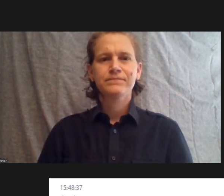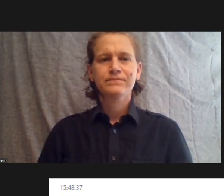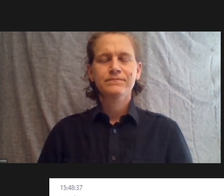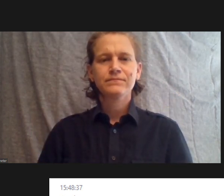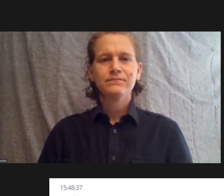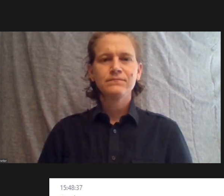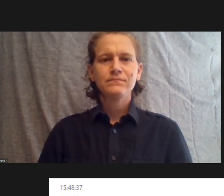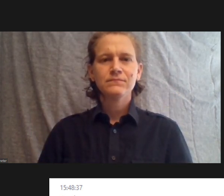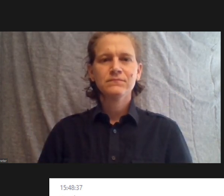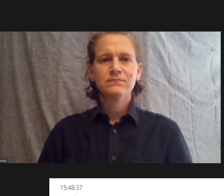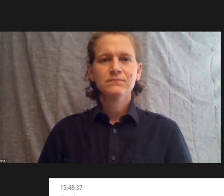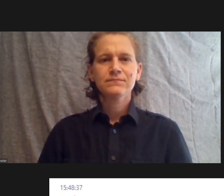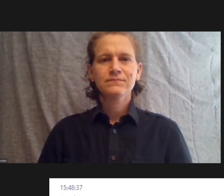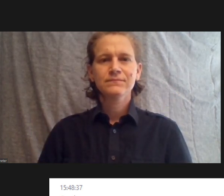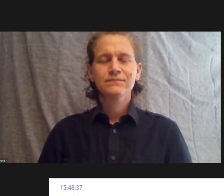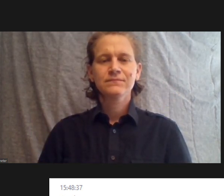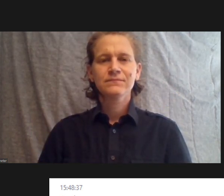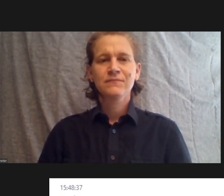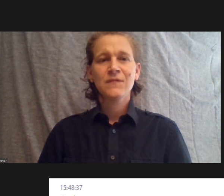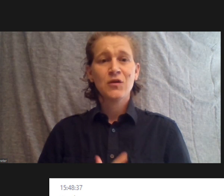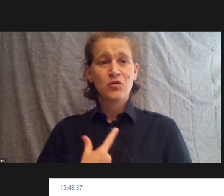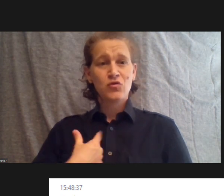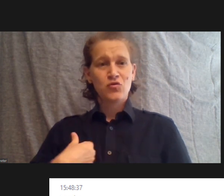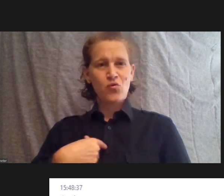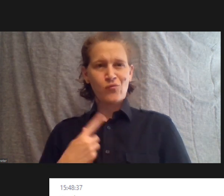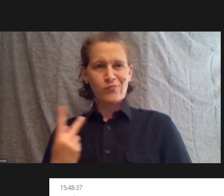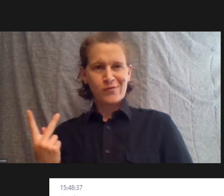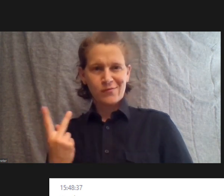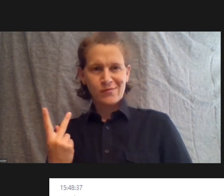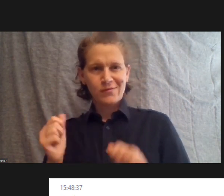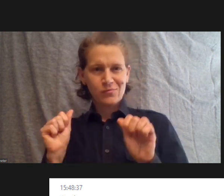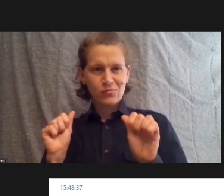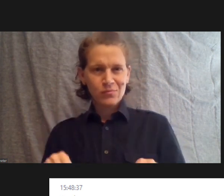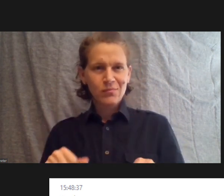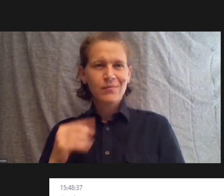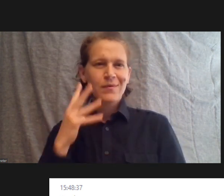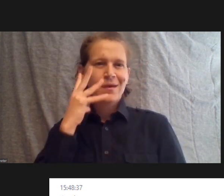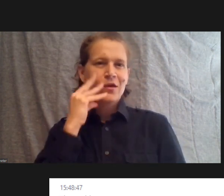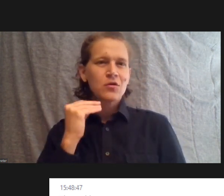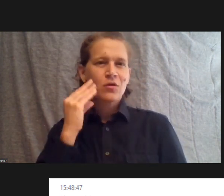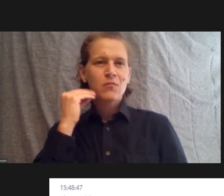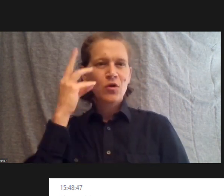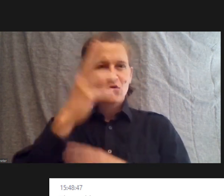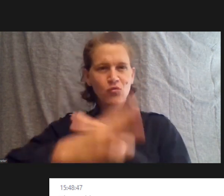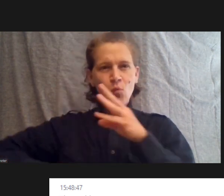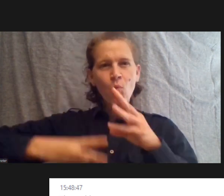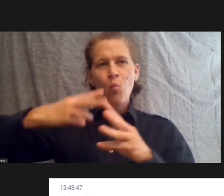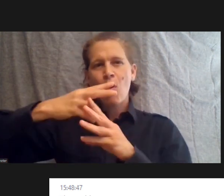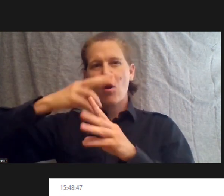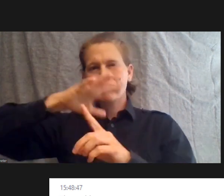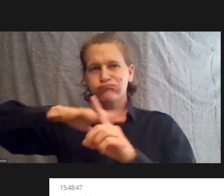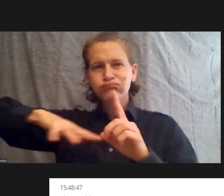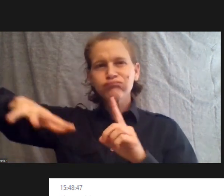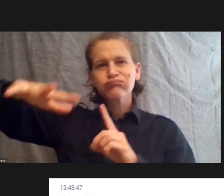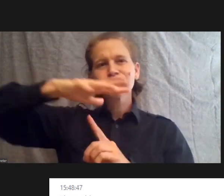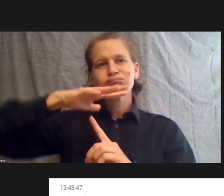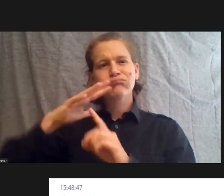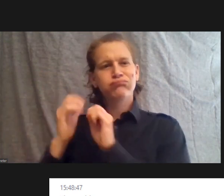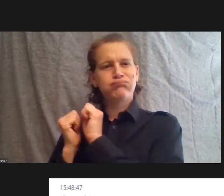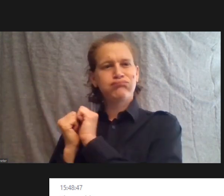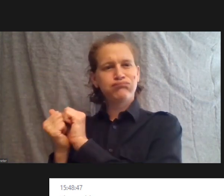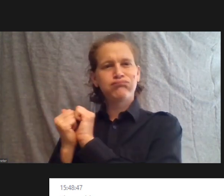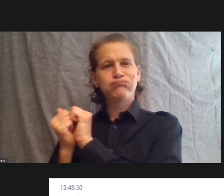and experience the world around us together.